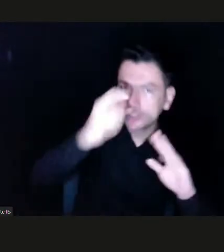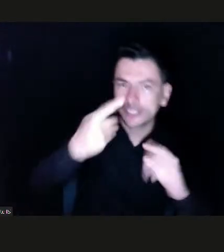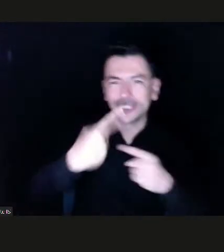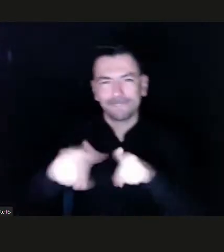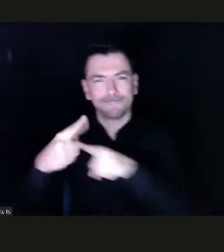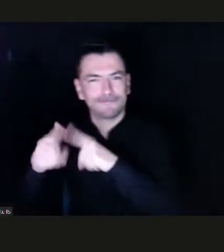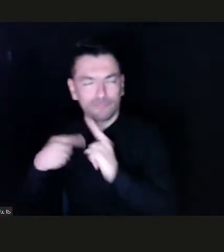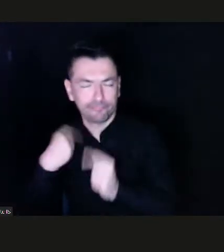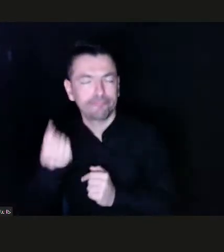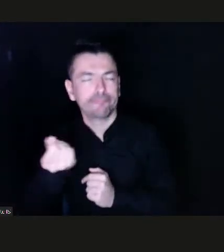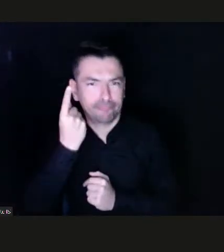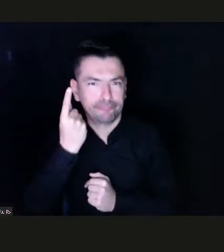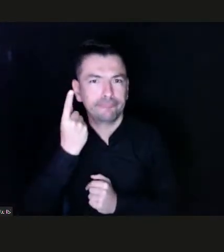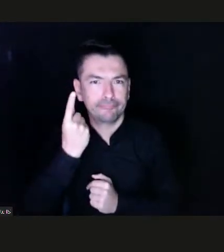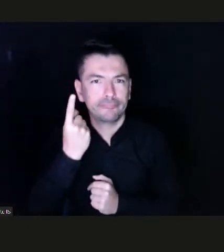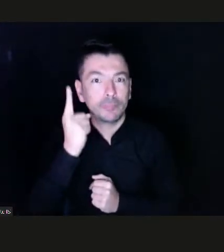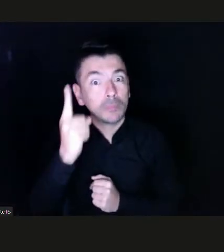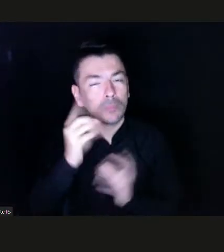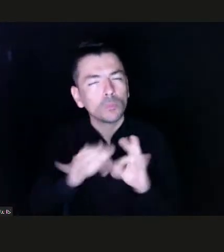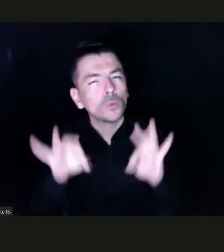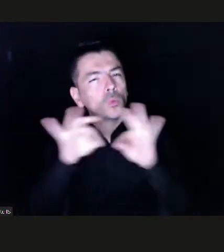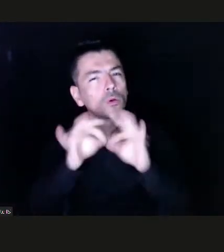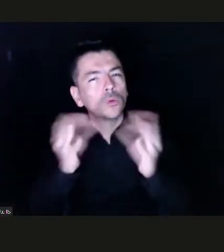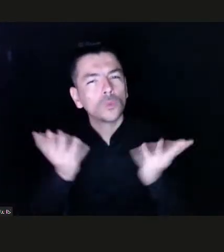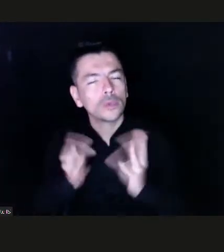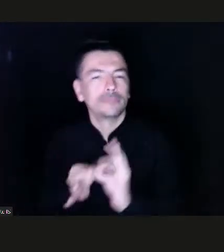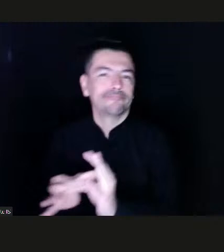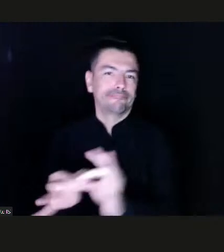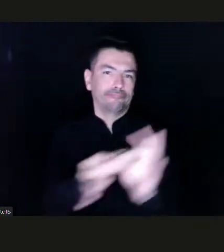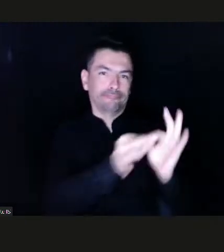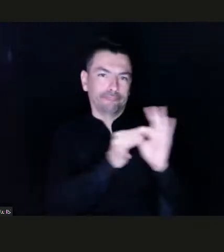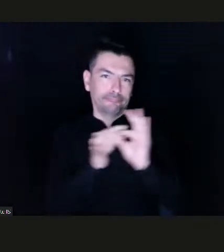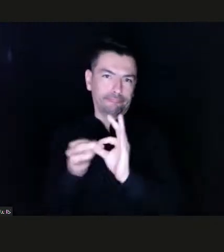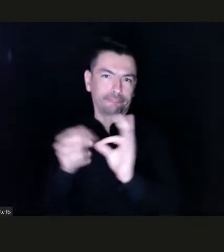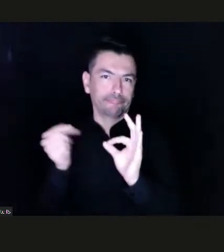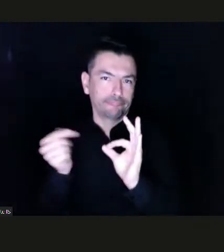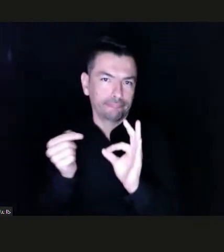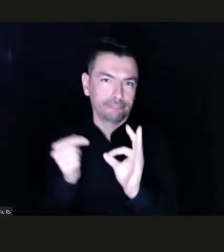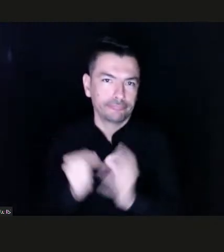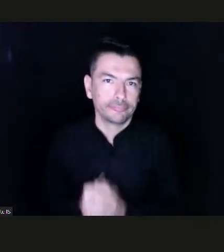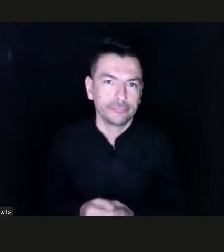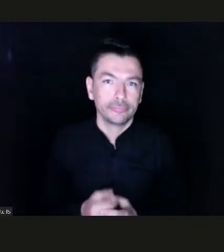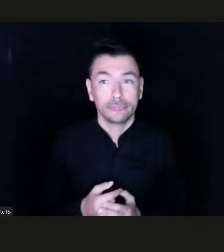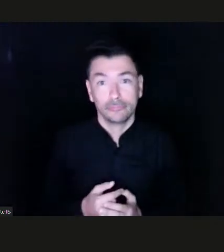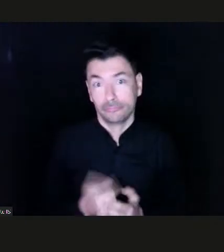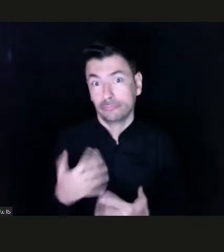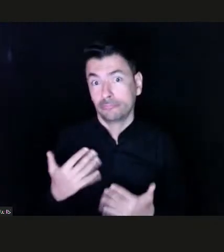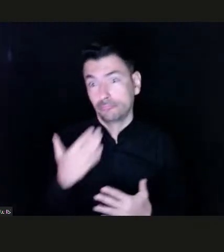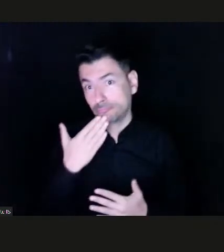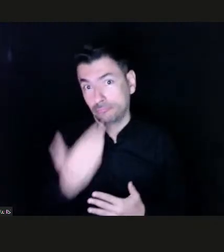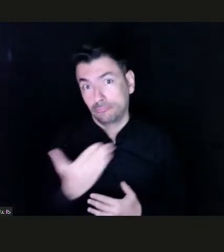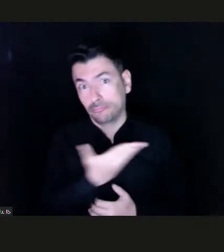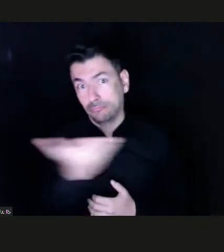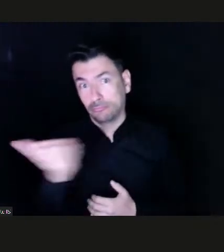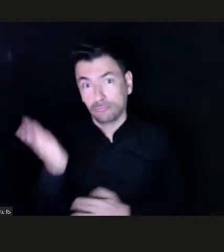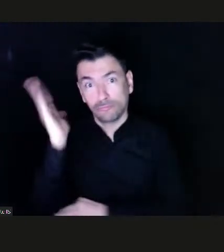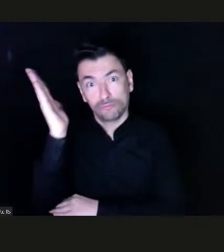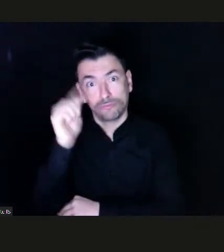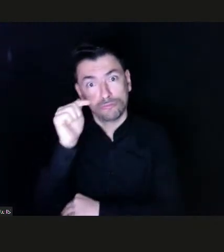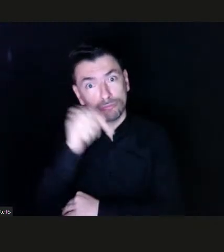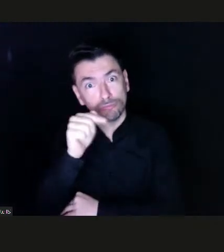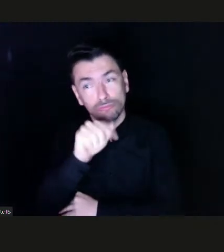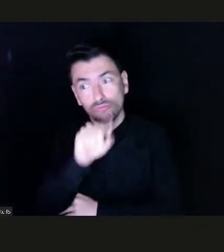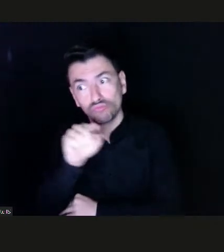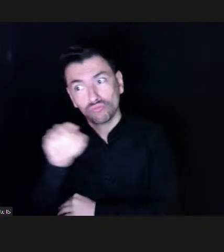wonderful ideas in terms of what we need to do as we continue to focus on the recovery that's needed. If you're now joining us, we are